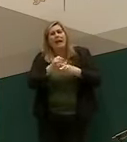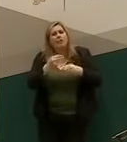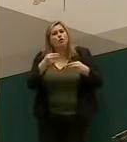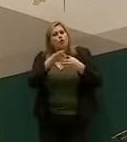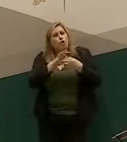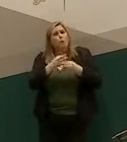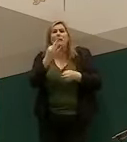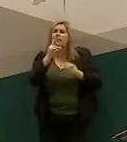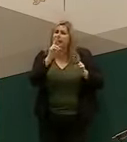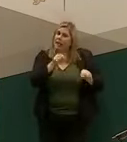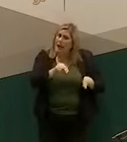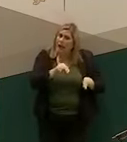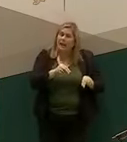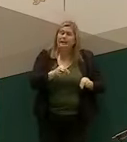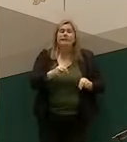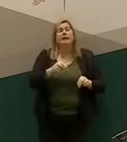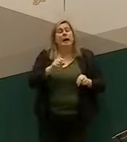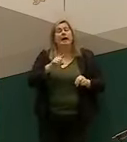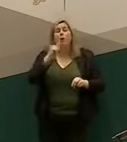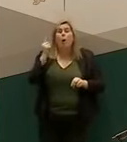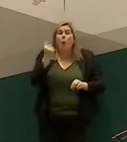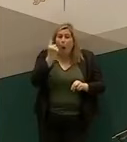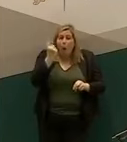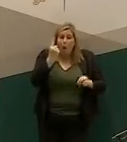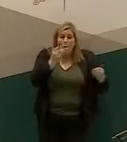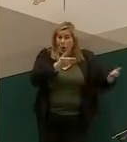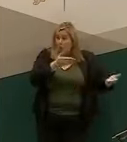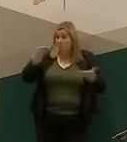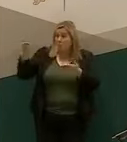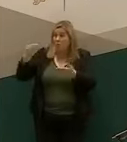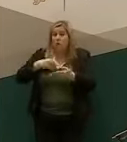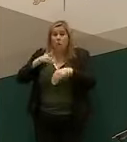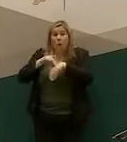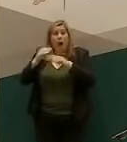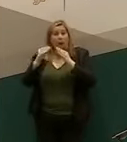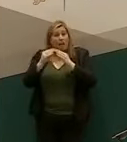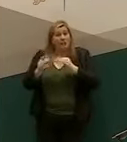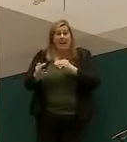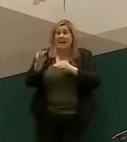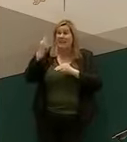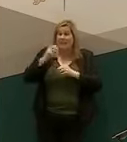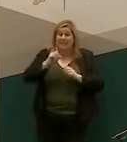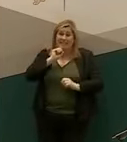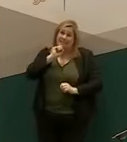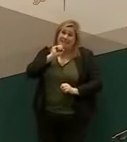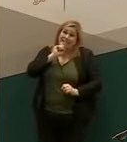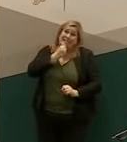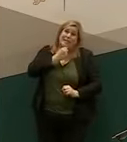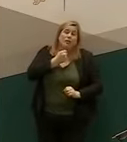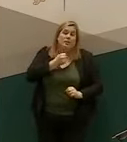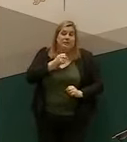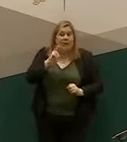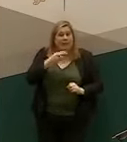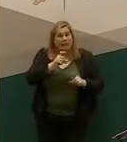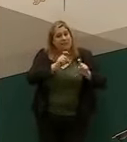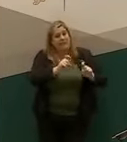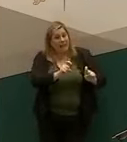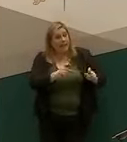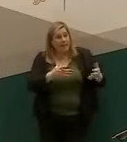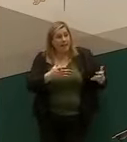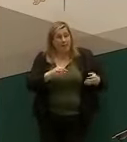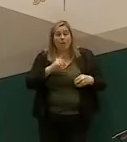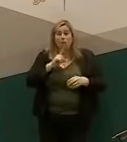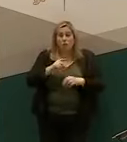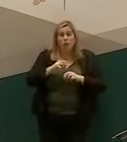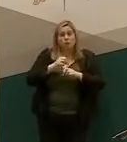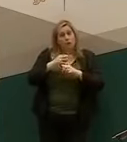they can, and transfer them, if that's clinically appropriate, to an acute hospital setting. That all those principles of care which underpin good clinical care of